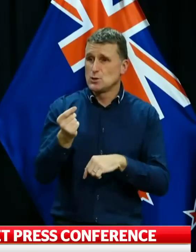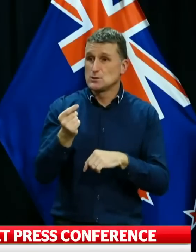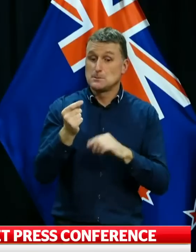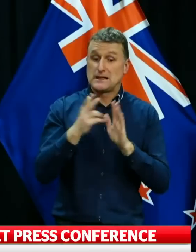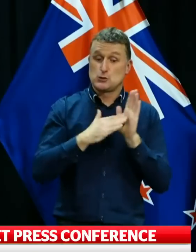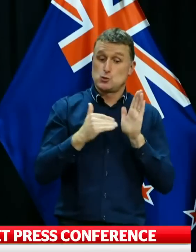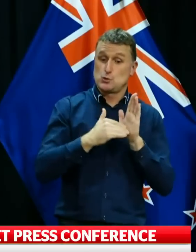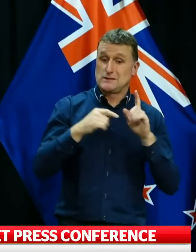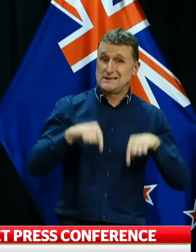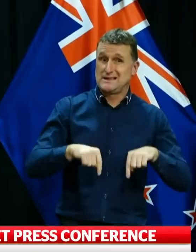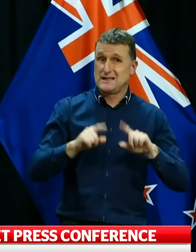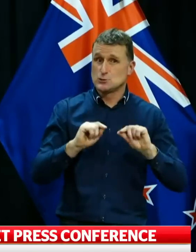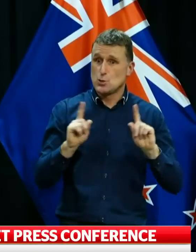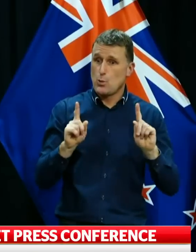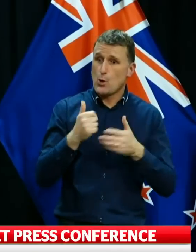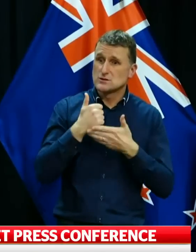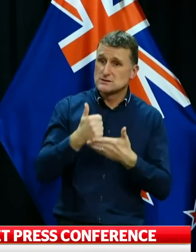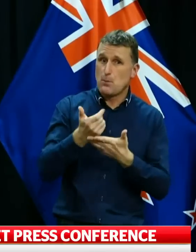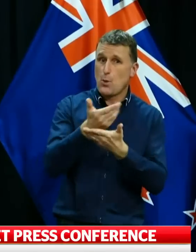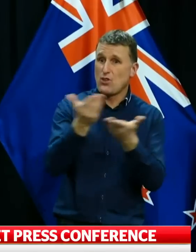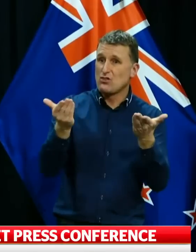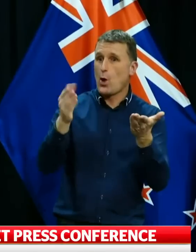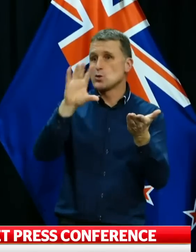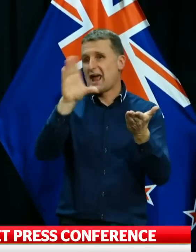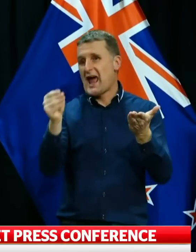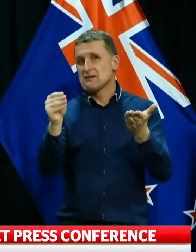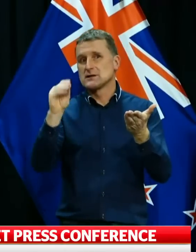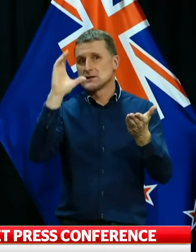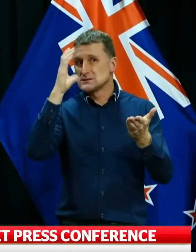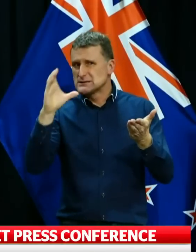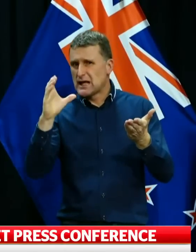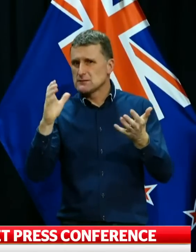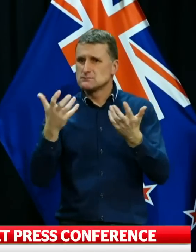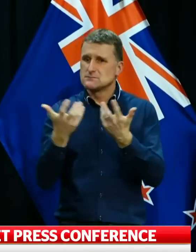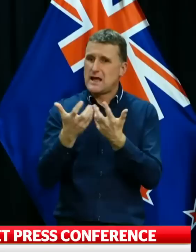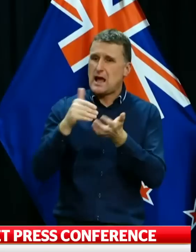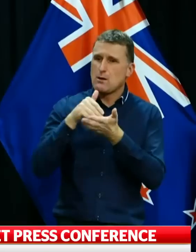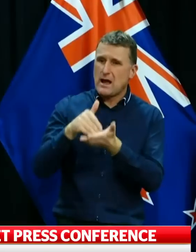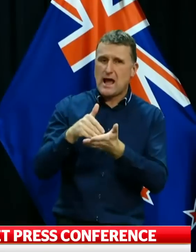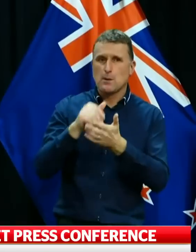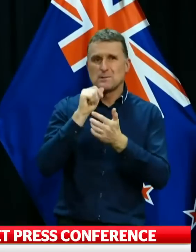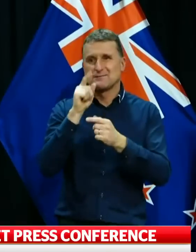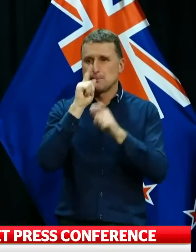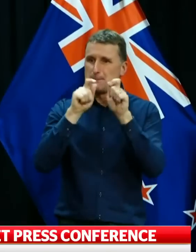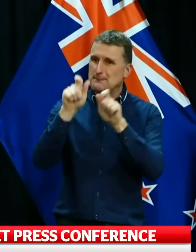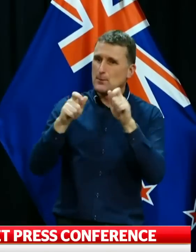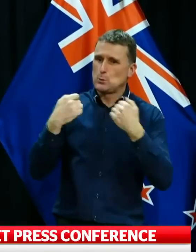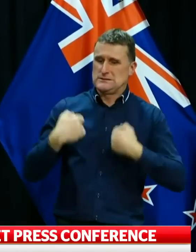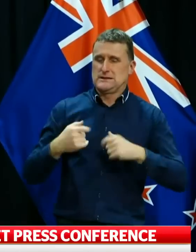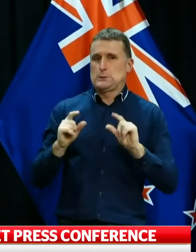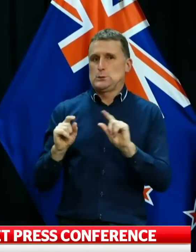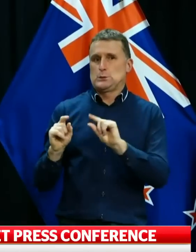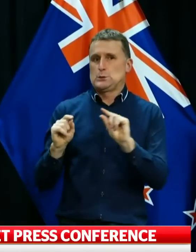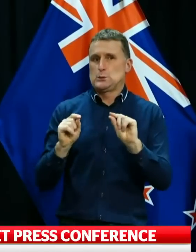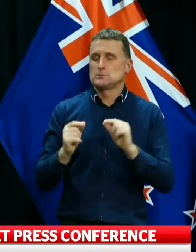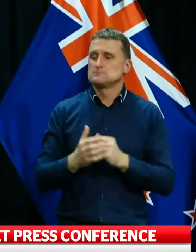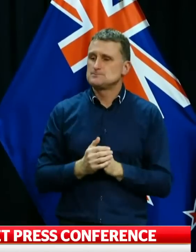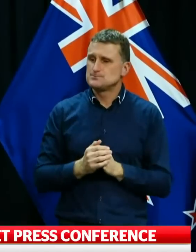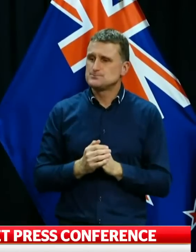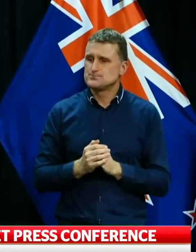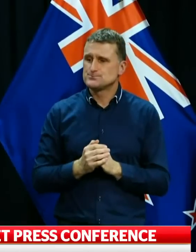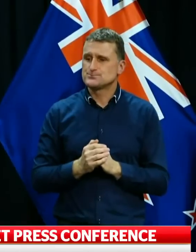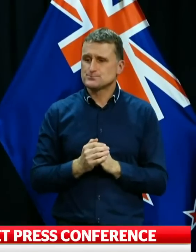help them weather what's actually sometimes quite a serious illness with them? Look, not specifically